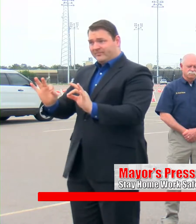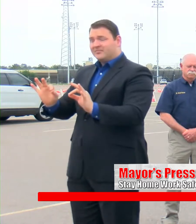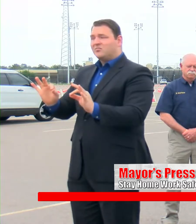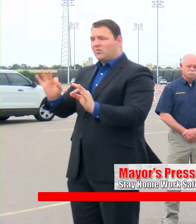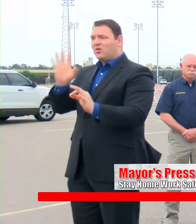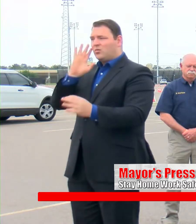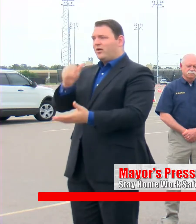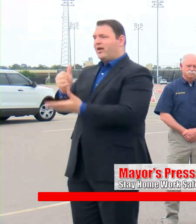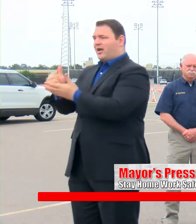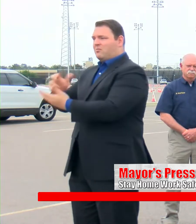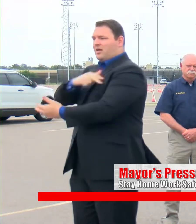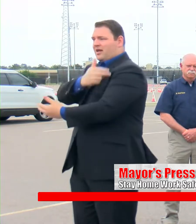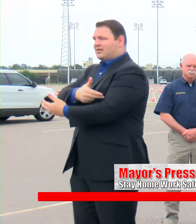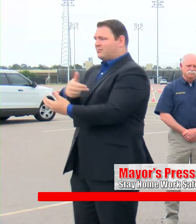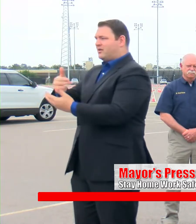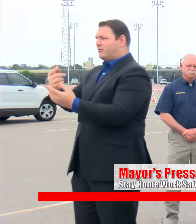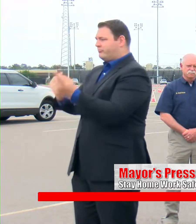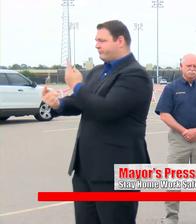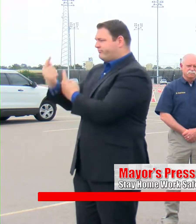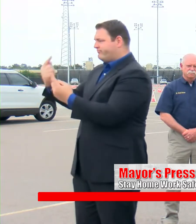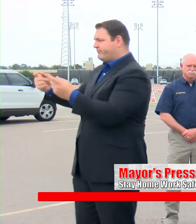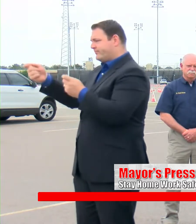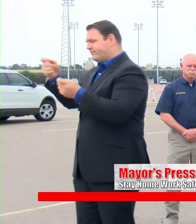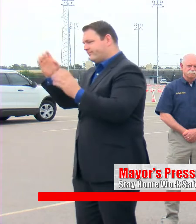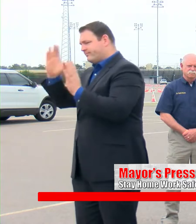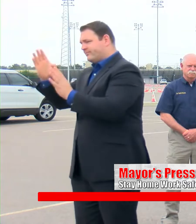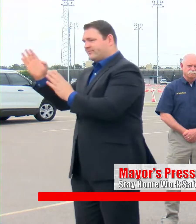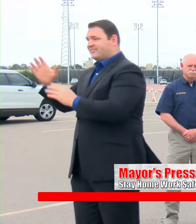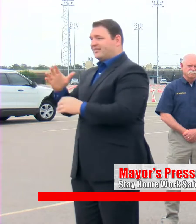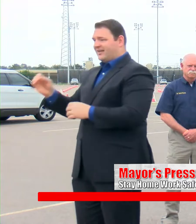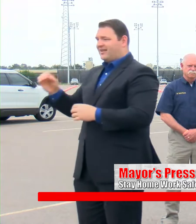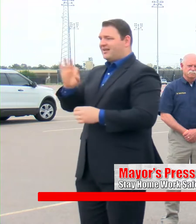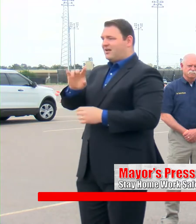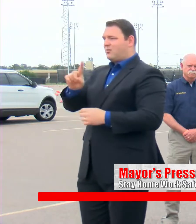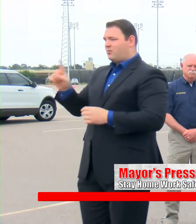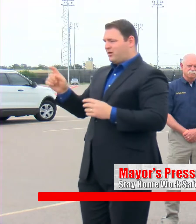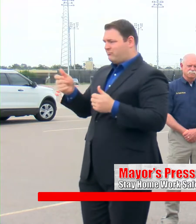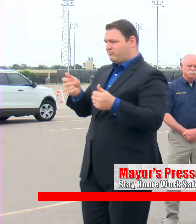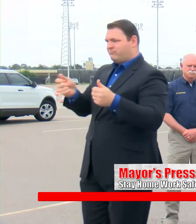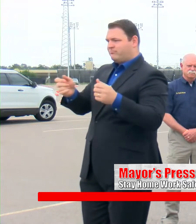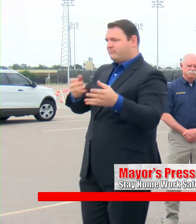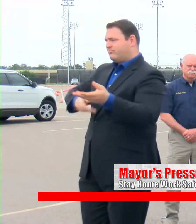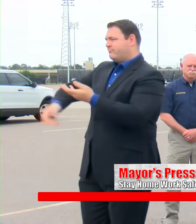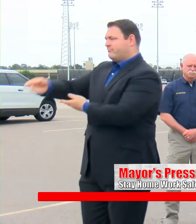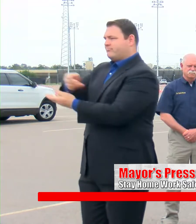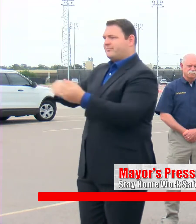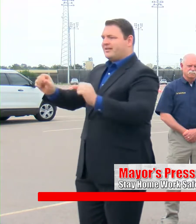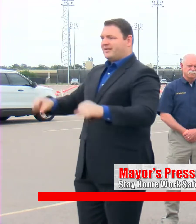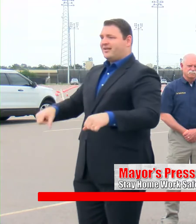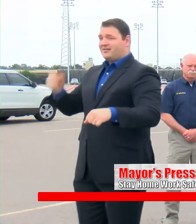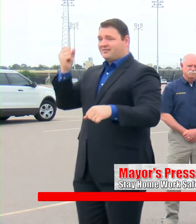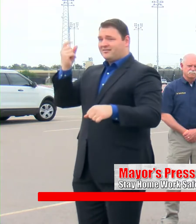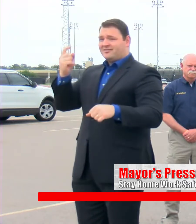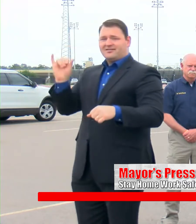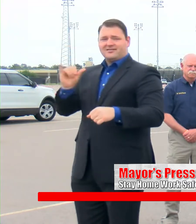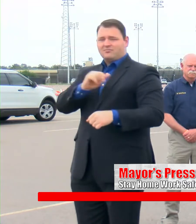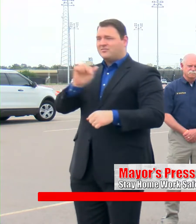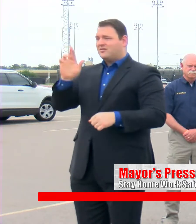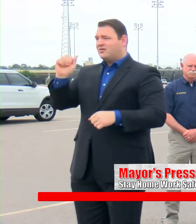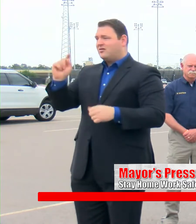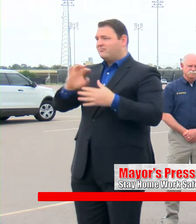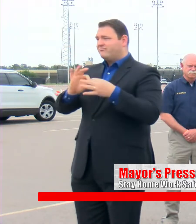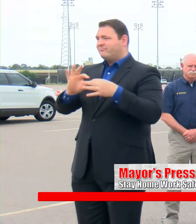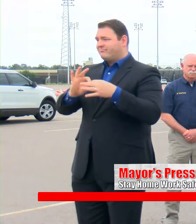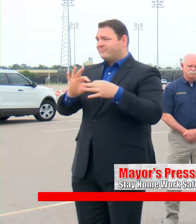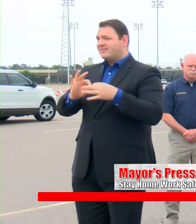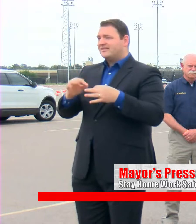we ask is again, like my partner Art has said, we ask for your prayers for our first responders, for our city employees,